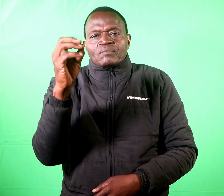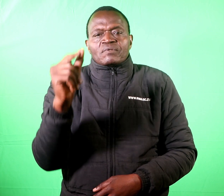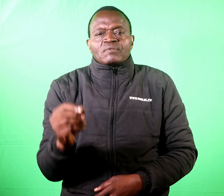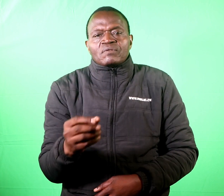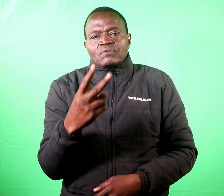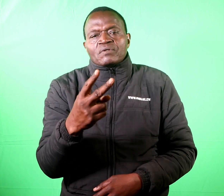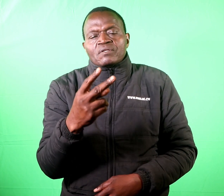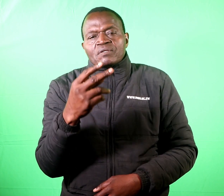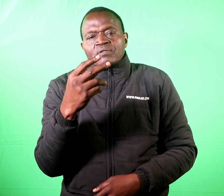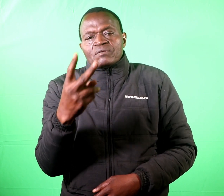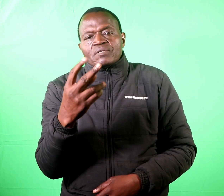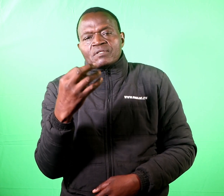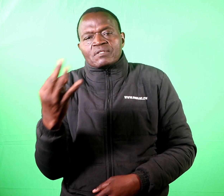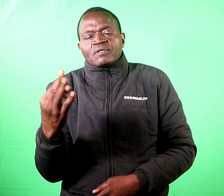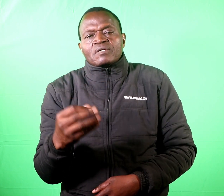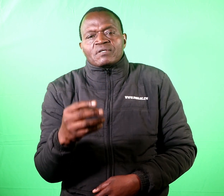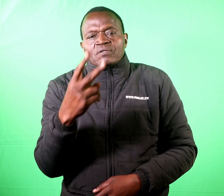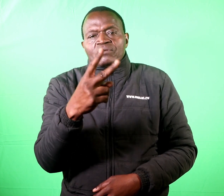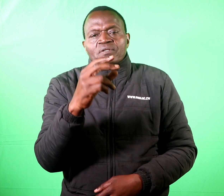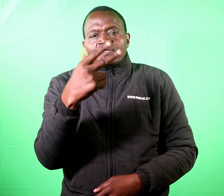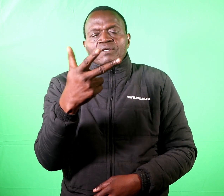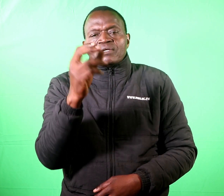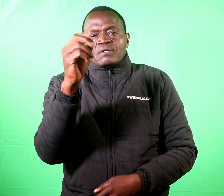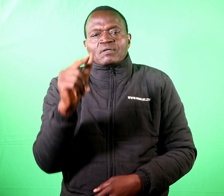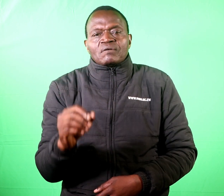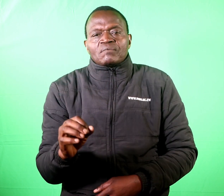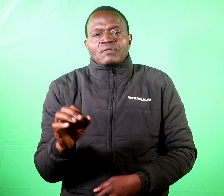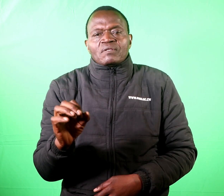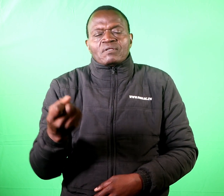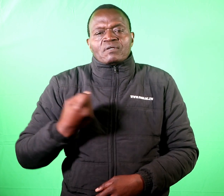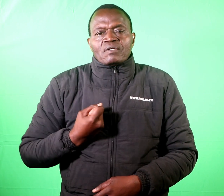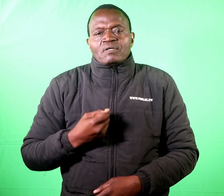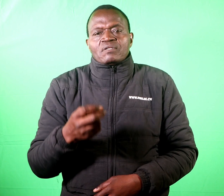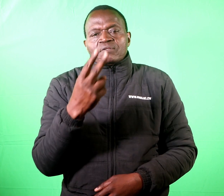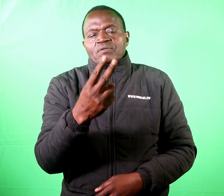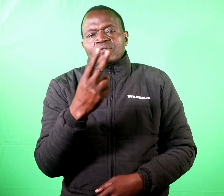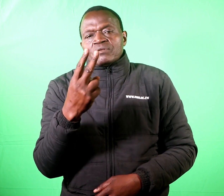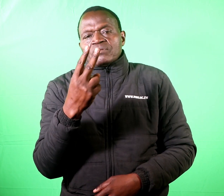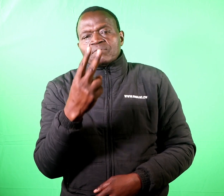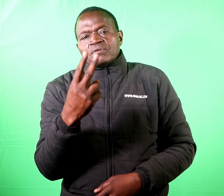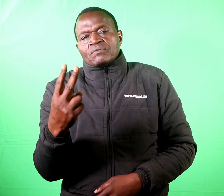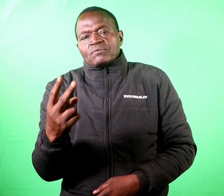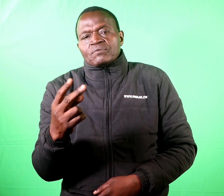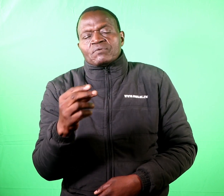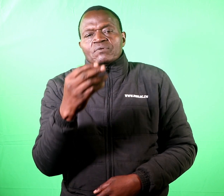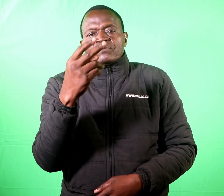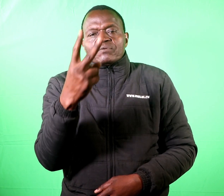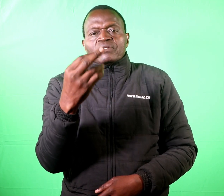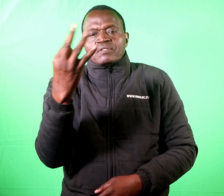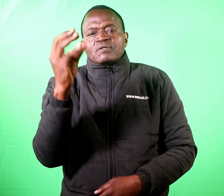2023 28%, girls 2022 23%,